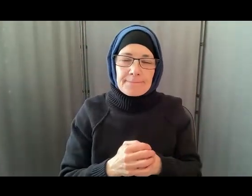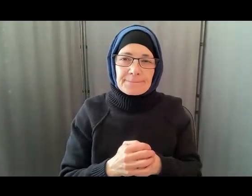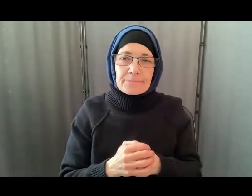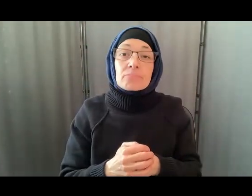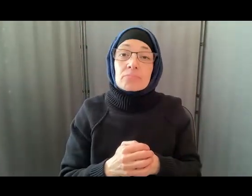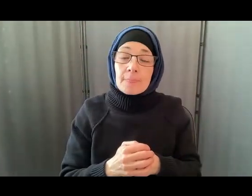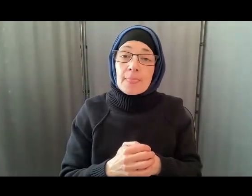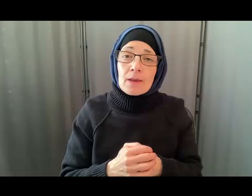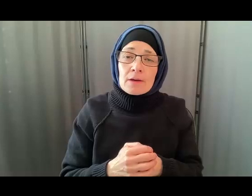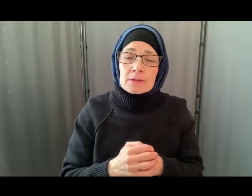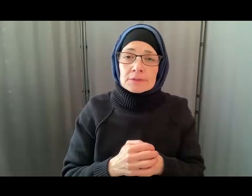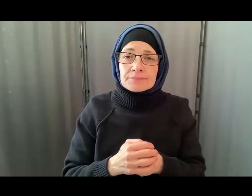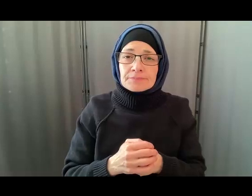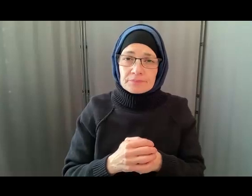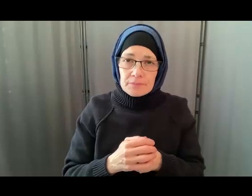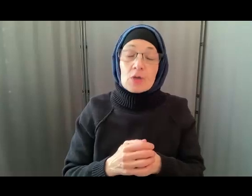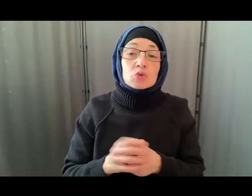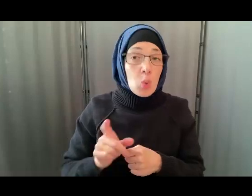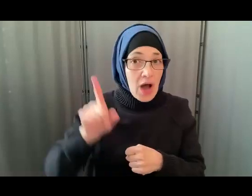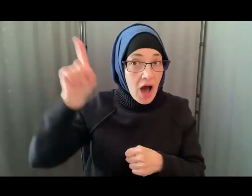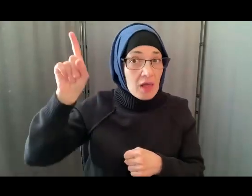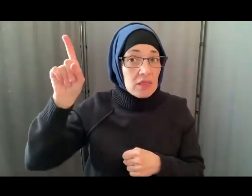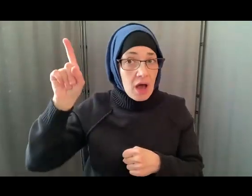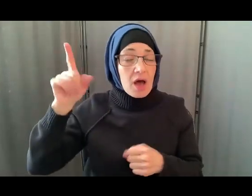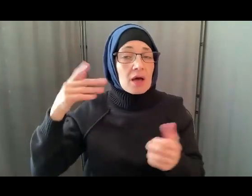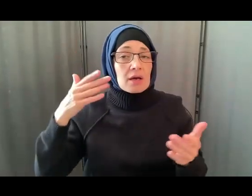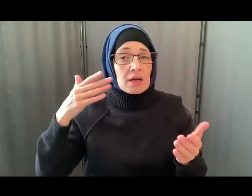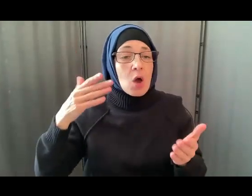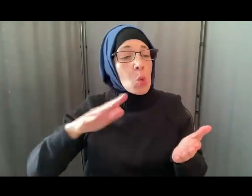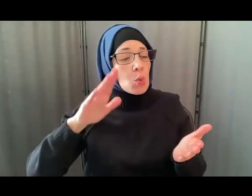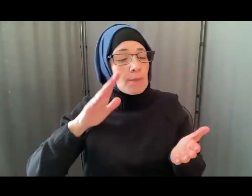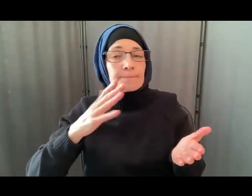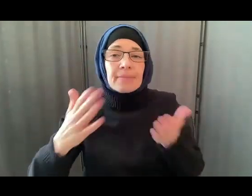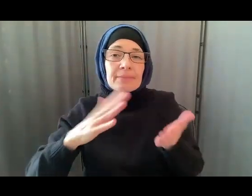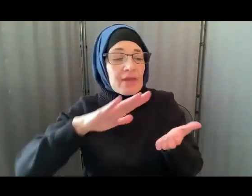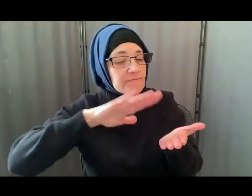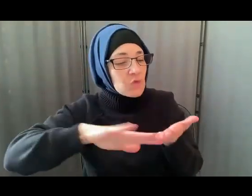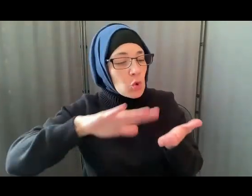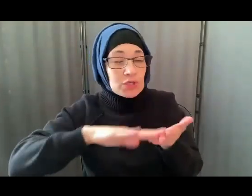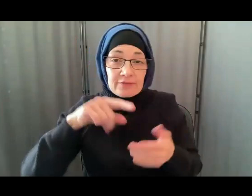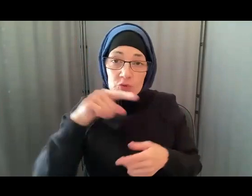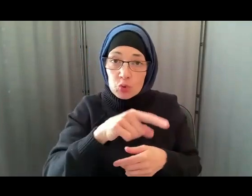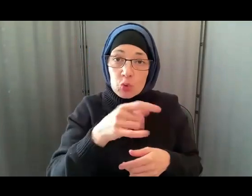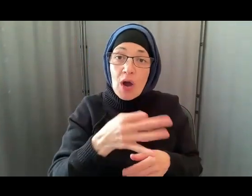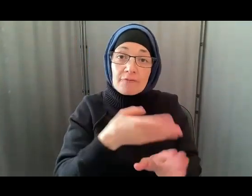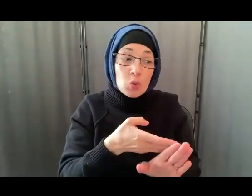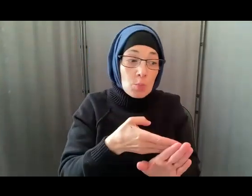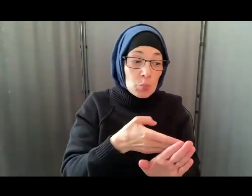So that Allah may forgive you of your previous and subsequent faults